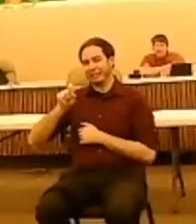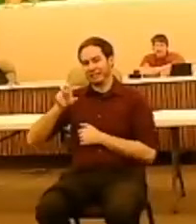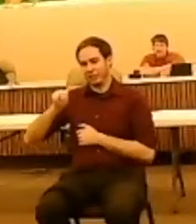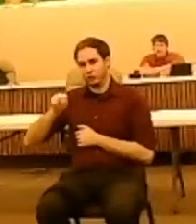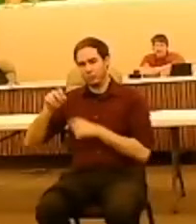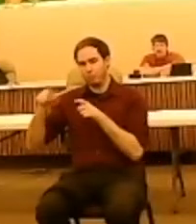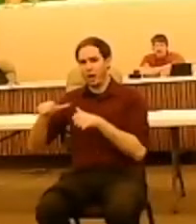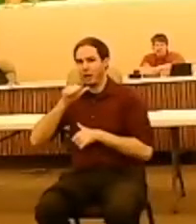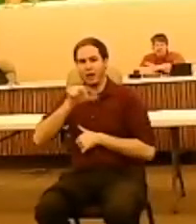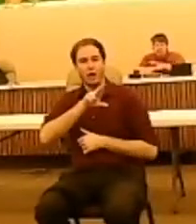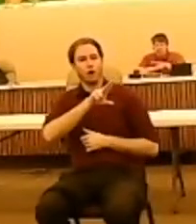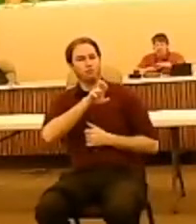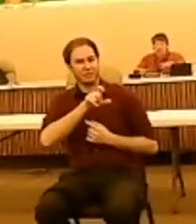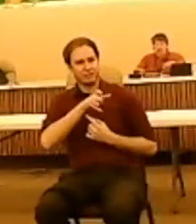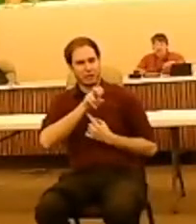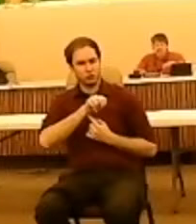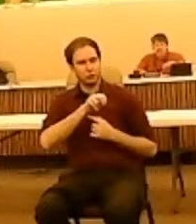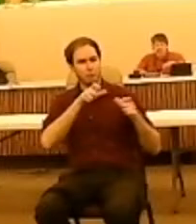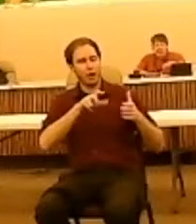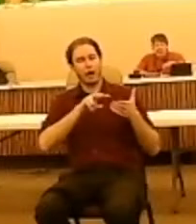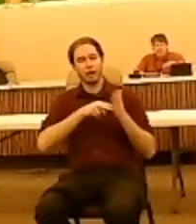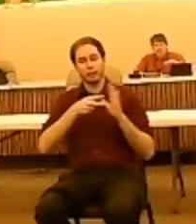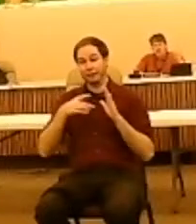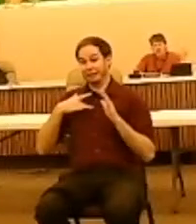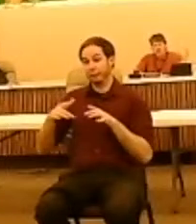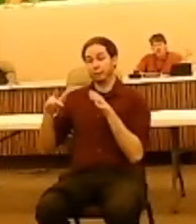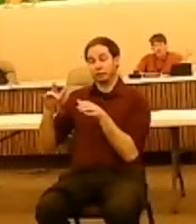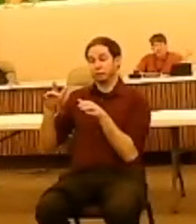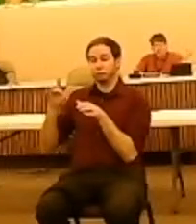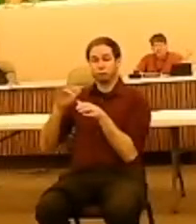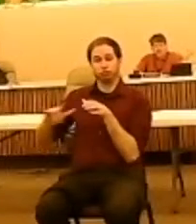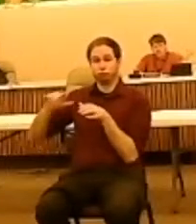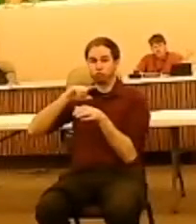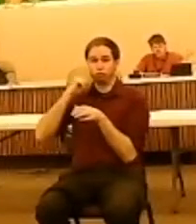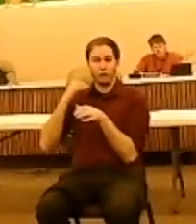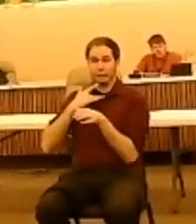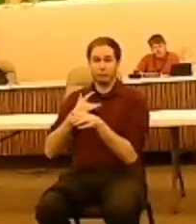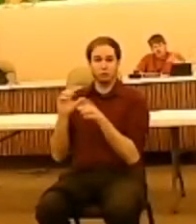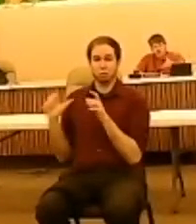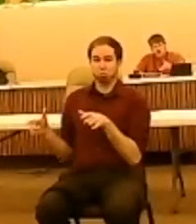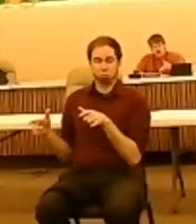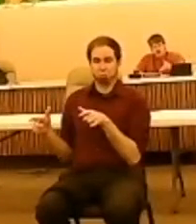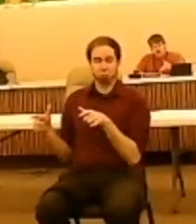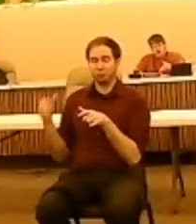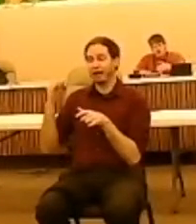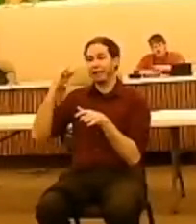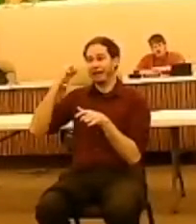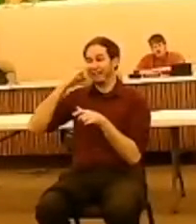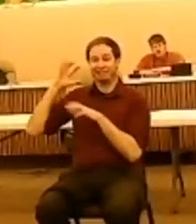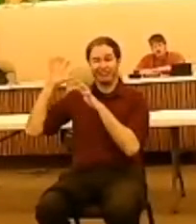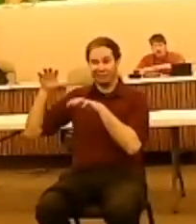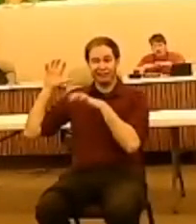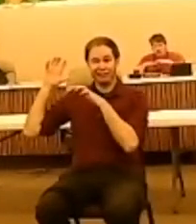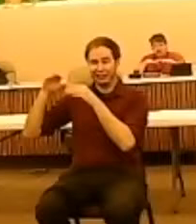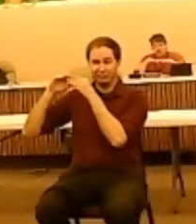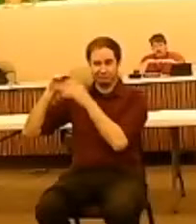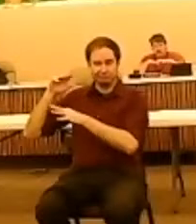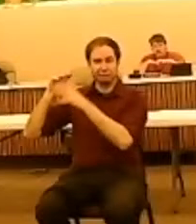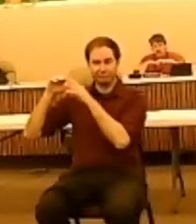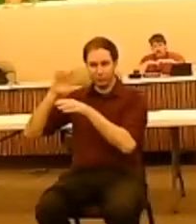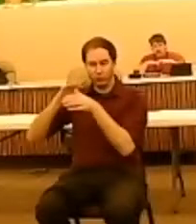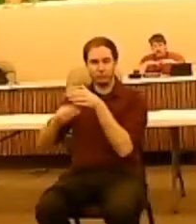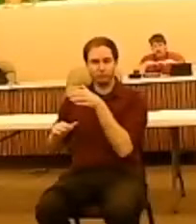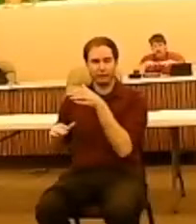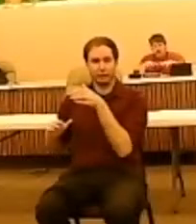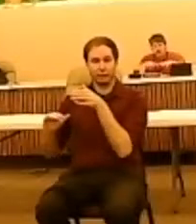that means is it normally sits dry. When the water is sheeting heavily, it's allowed to fill